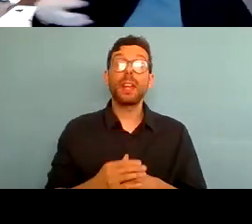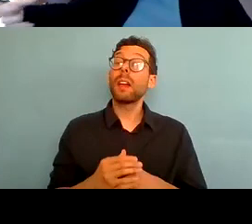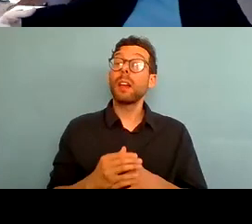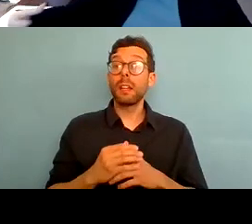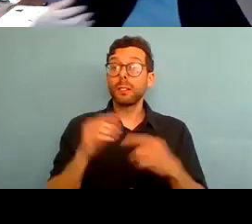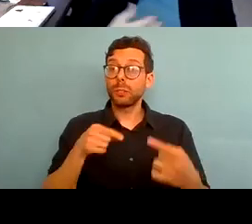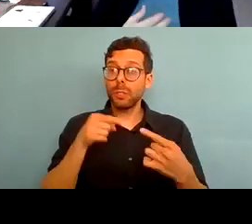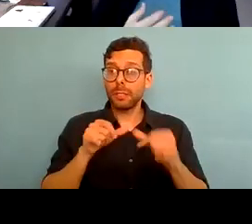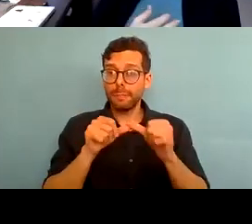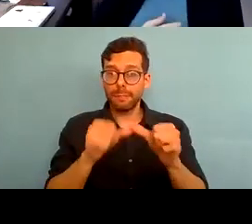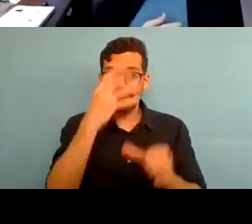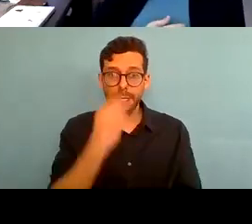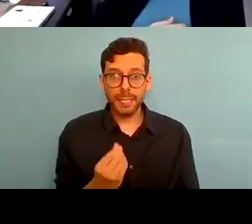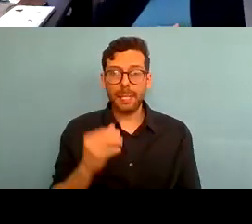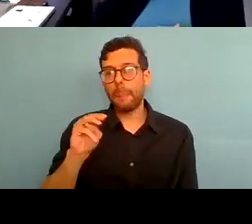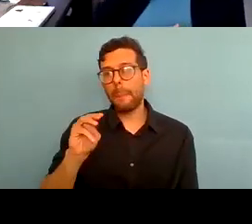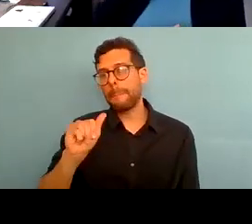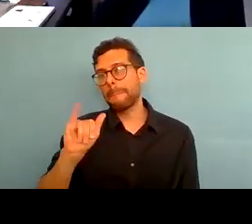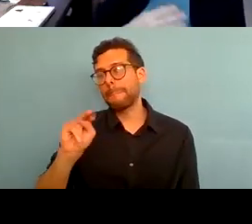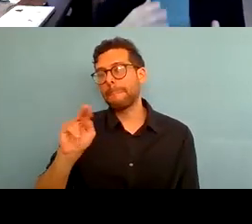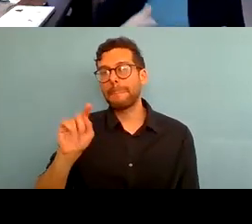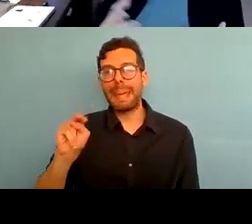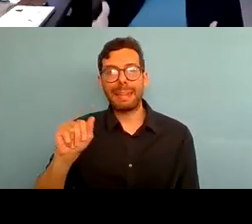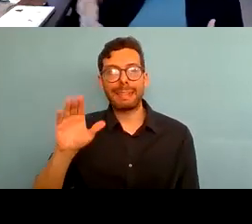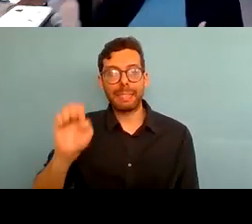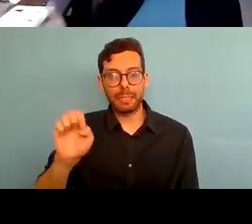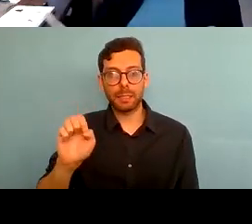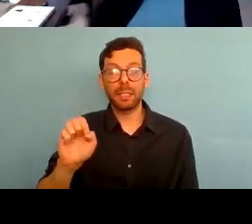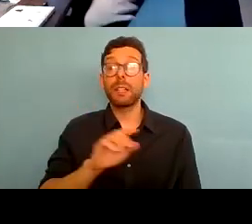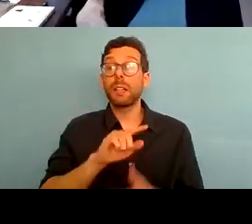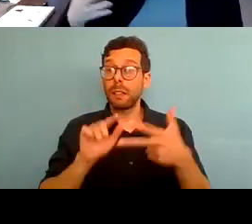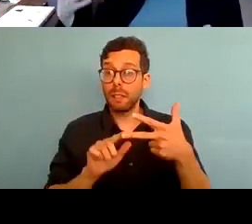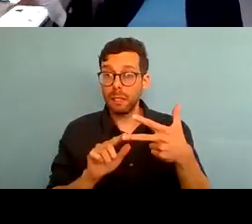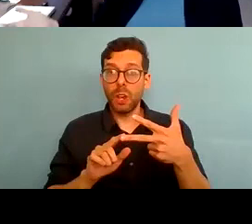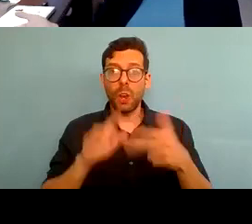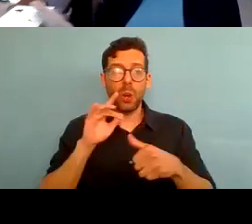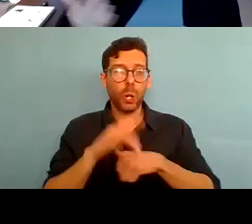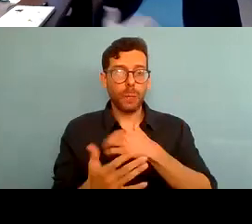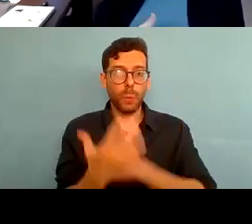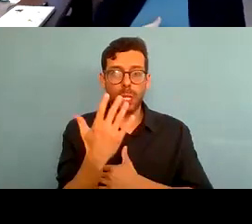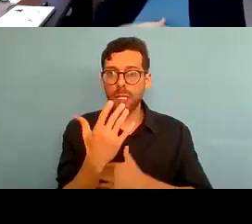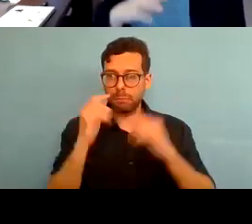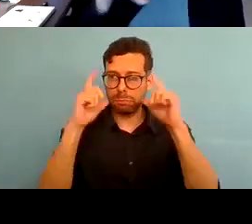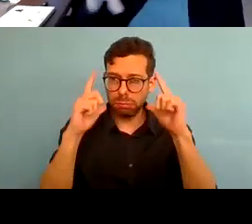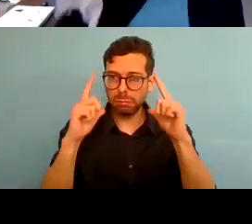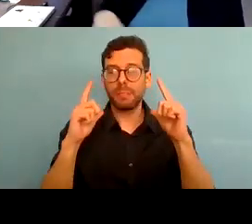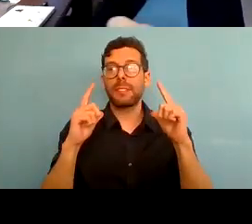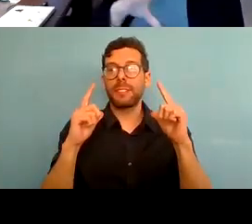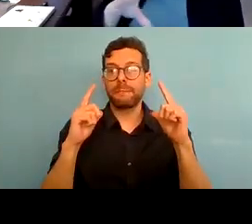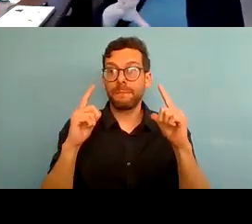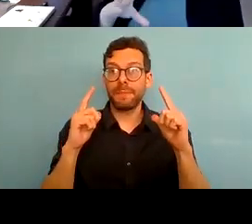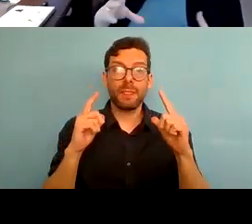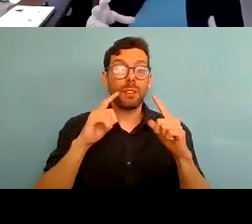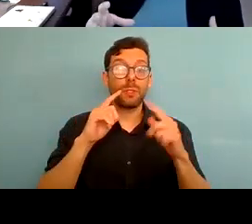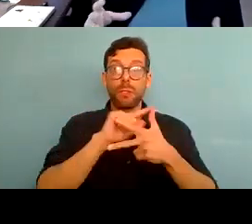keeping yourself asleep. And then also what falls in this category is early morning wakings or early morning awakenings. These are all